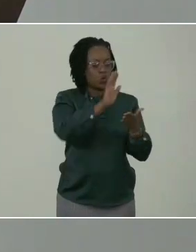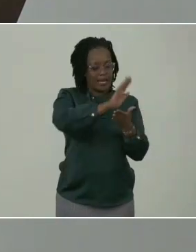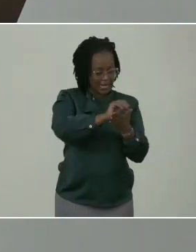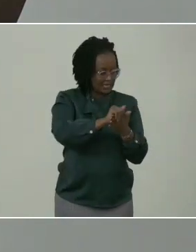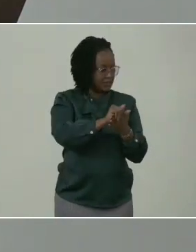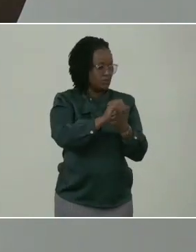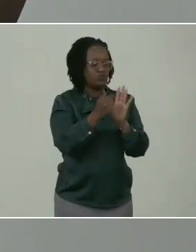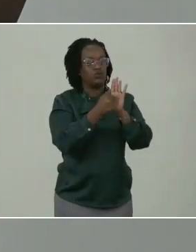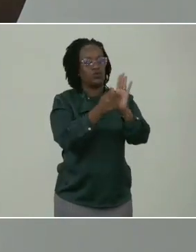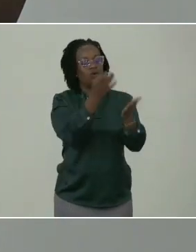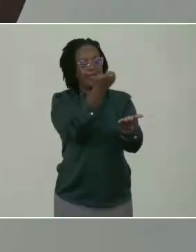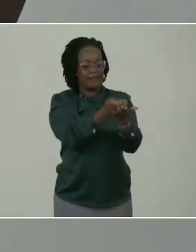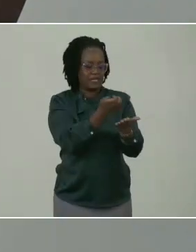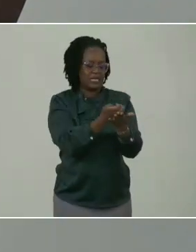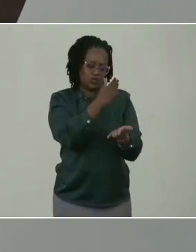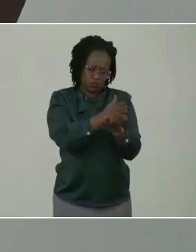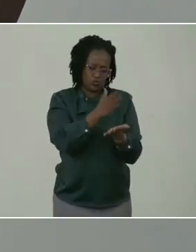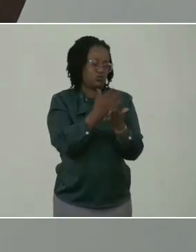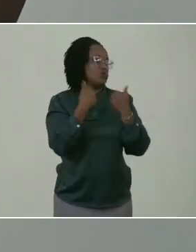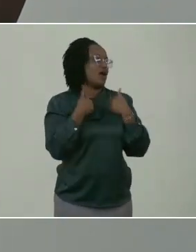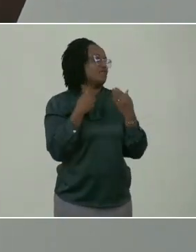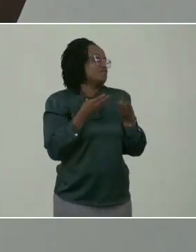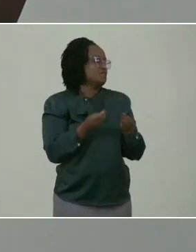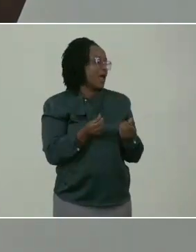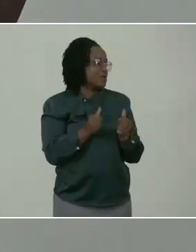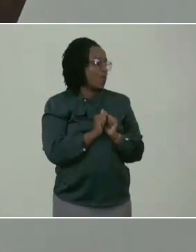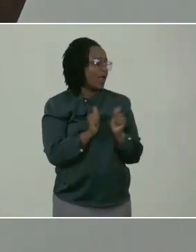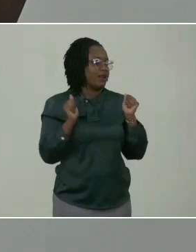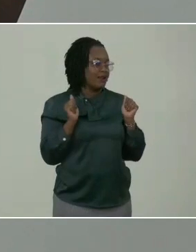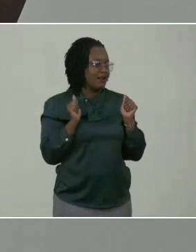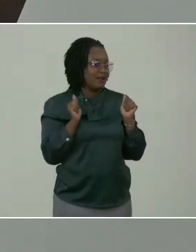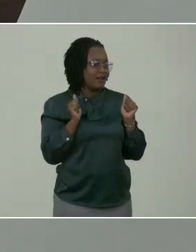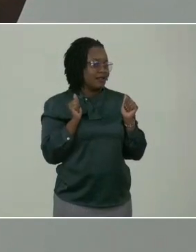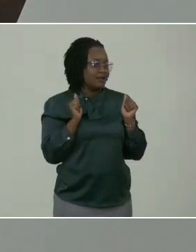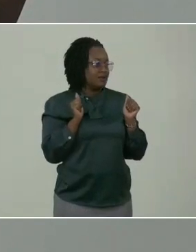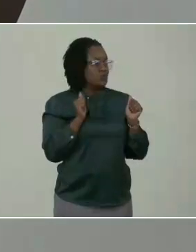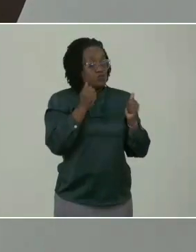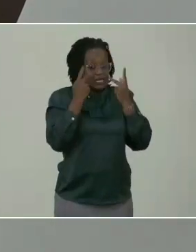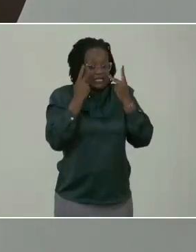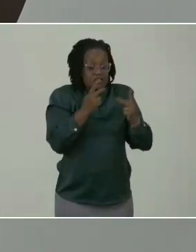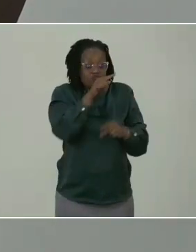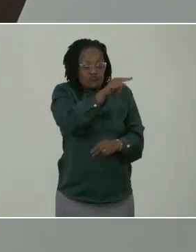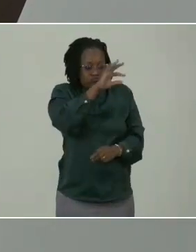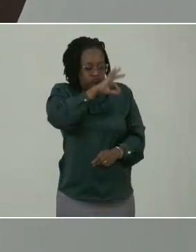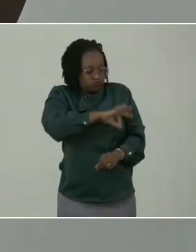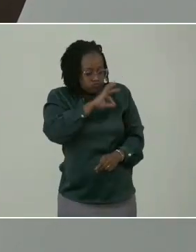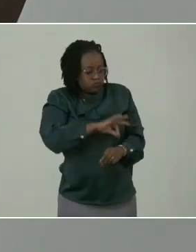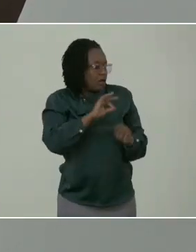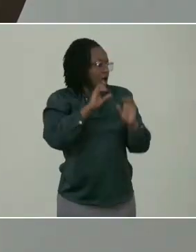so that when you see the car vehicle you're importing vis-a-vis your income status, you are